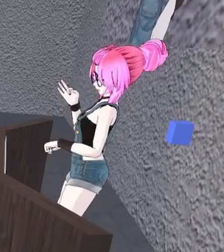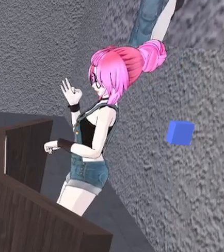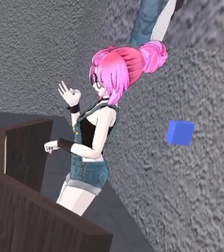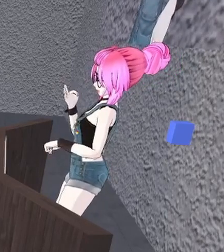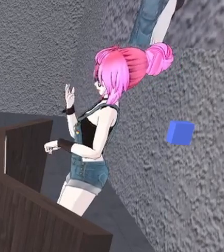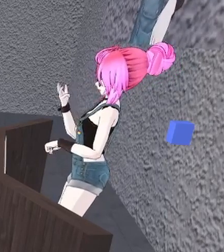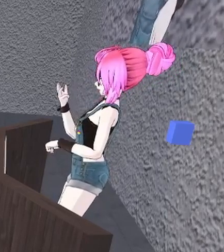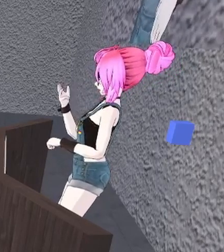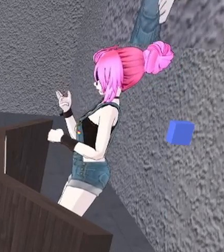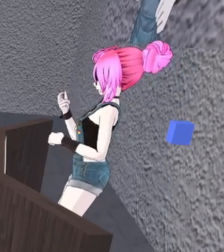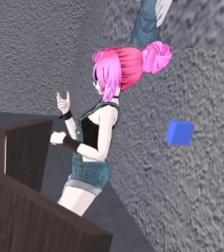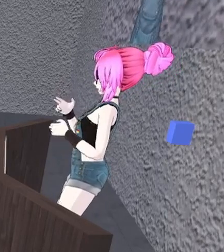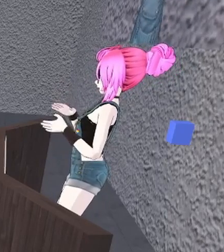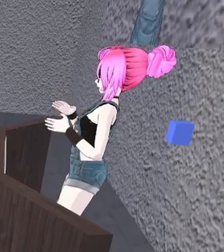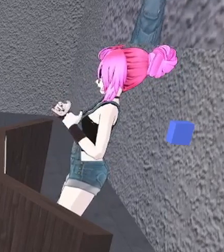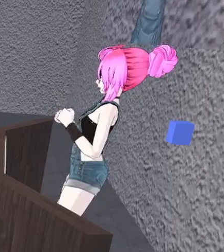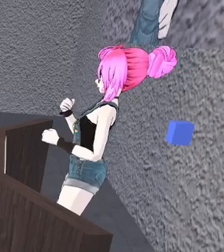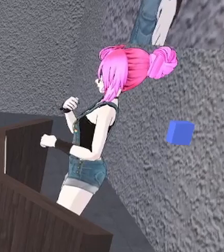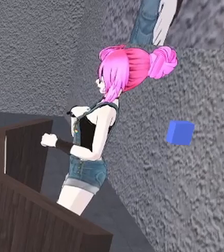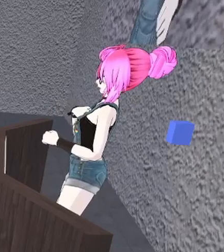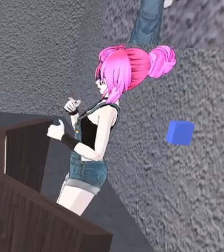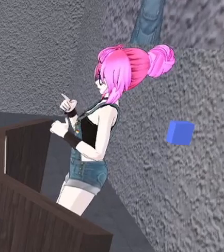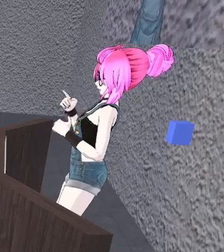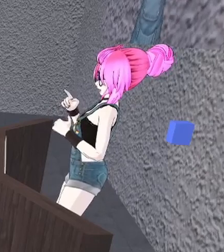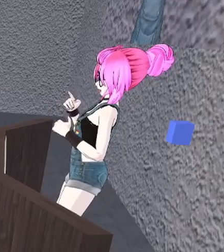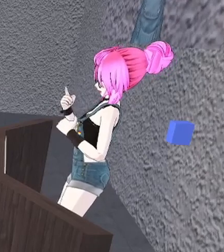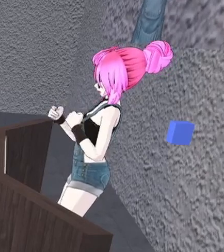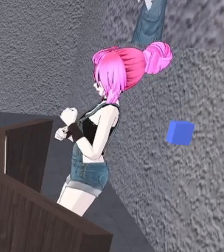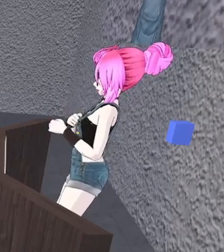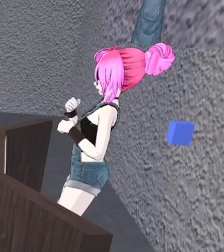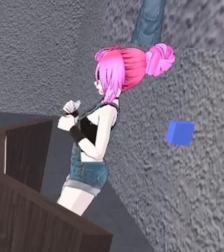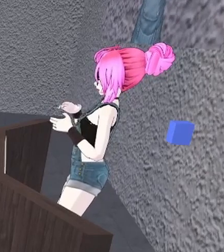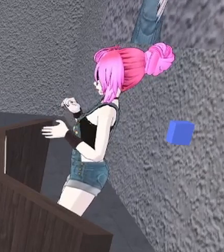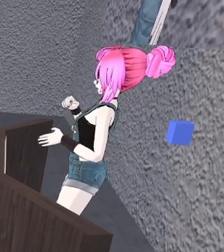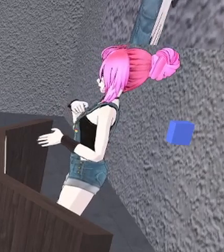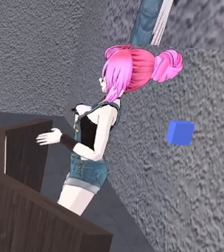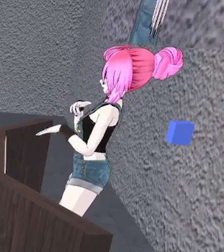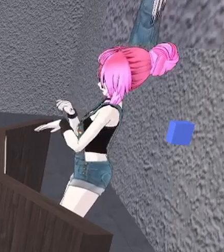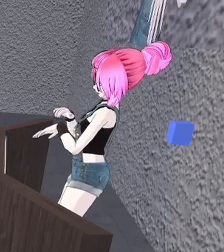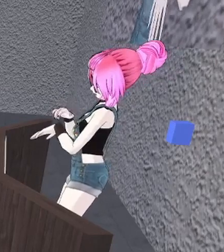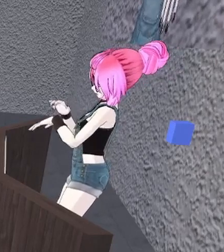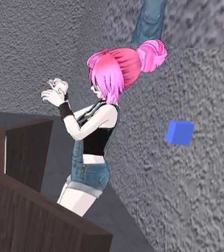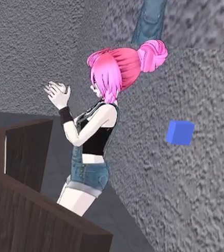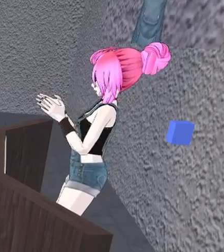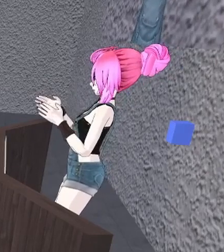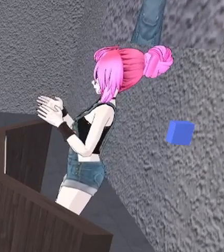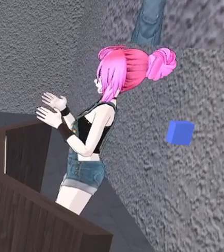French for about 3 years, and my first class, my first year of learning French, it was an English teacher who